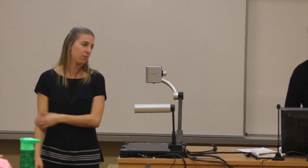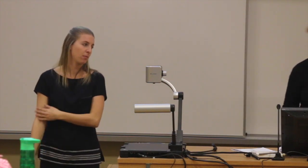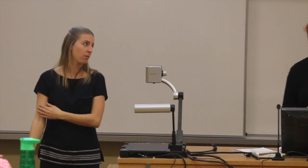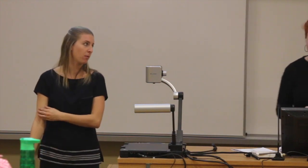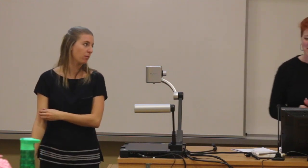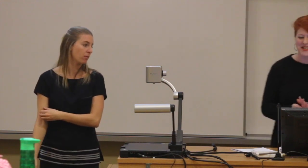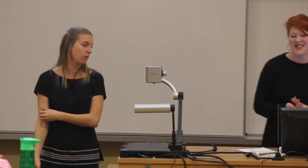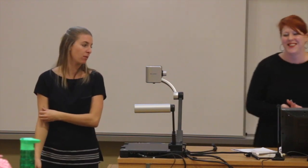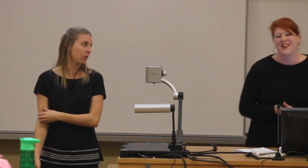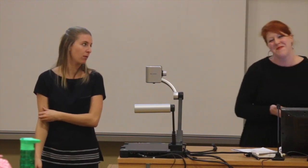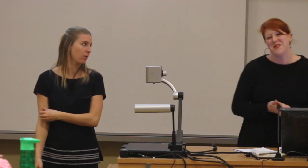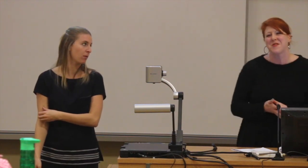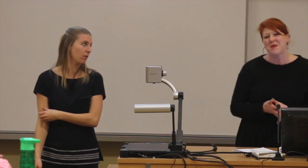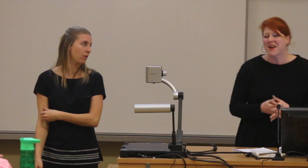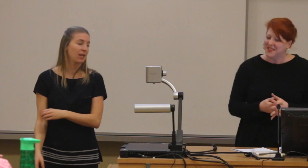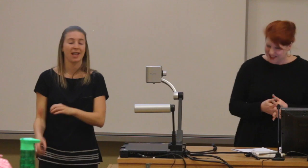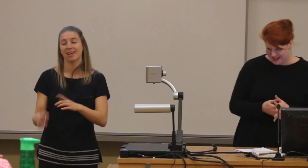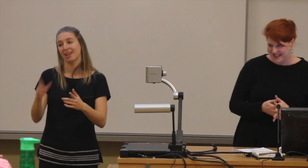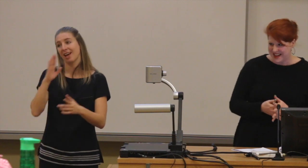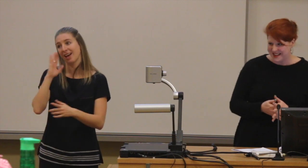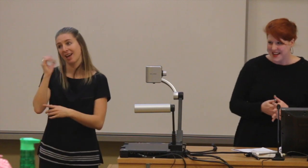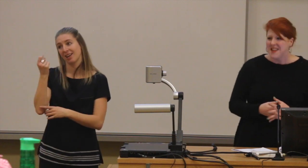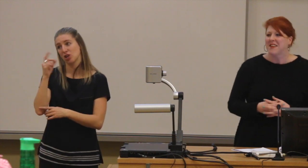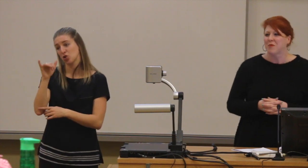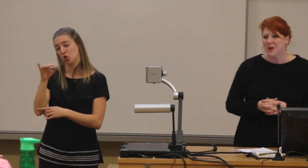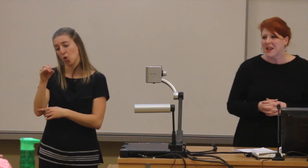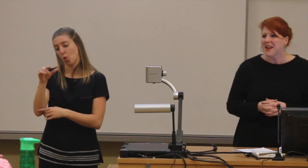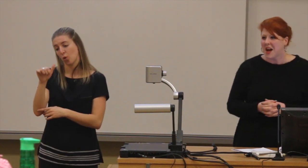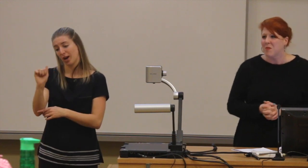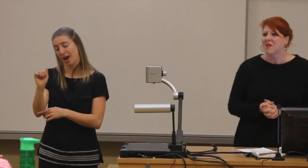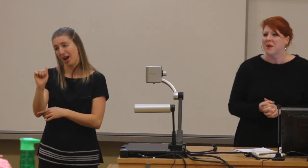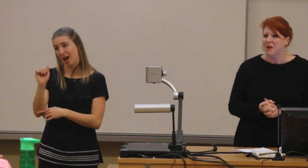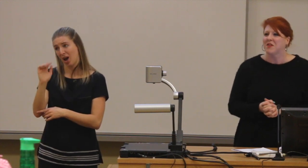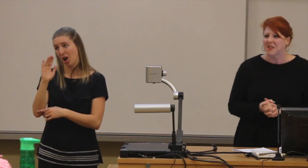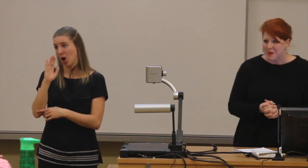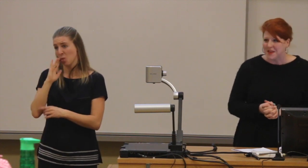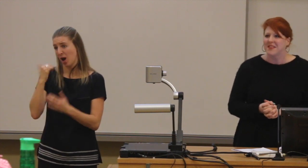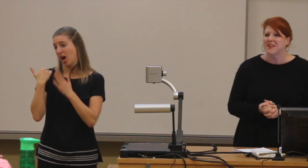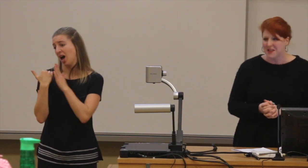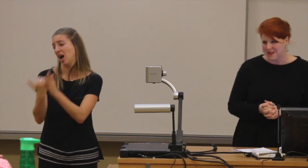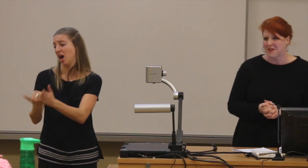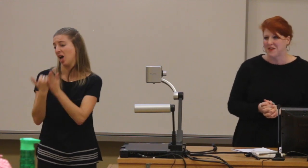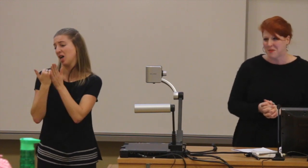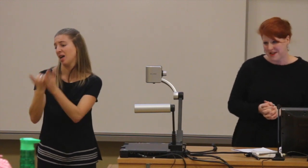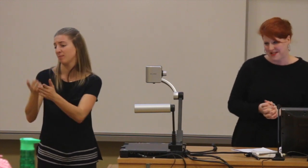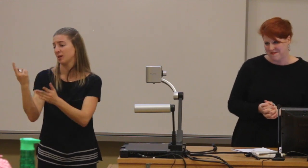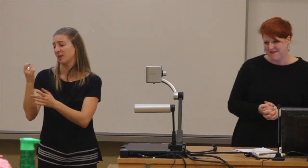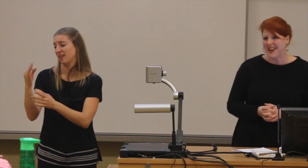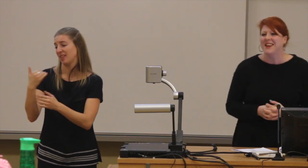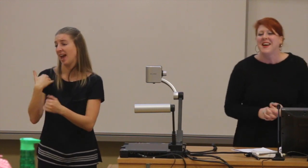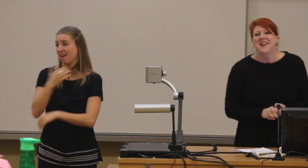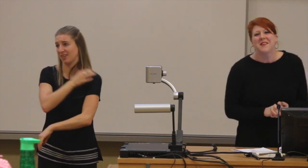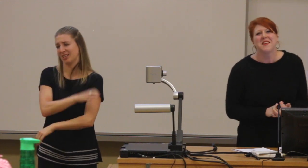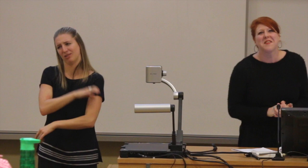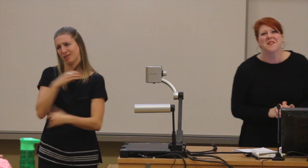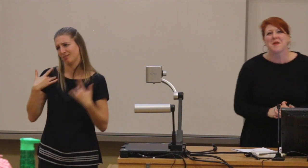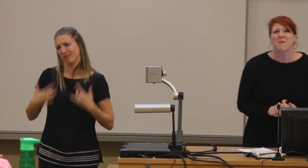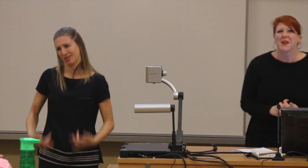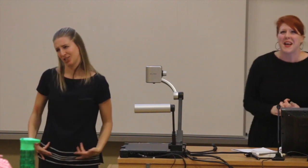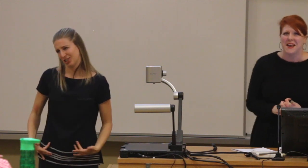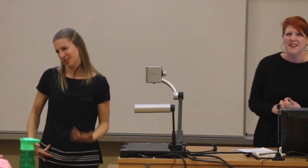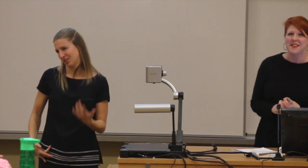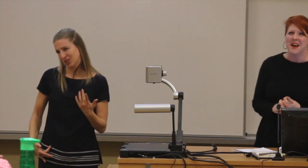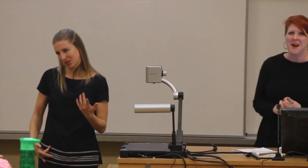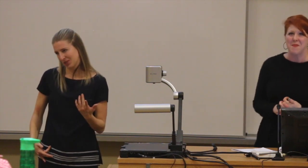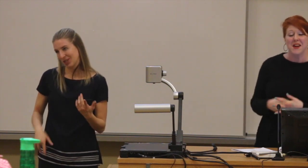There's no amount of yoga by the sunset that's really going to help somebody who's experiencing clinical depression, right? So this is also